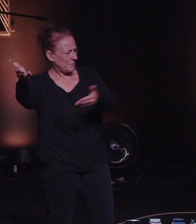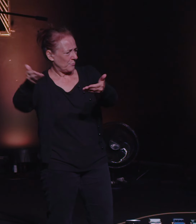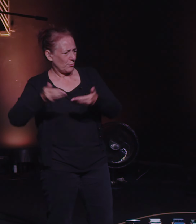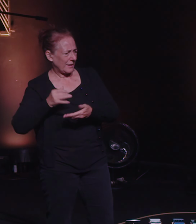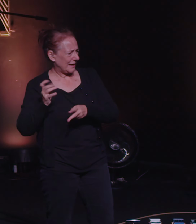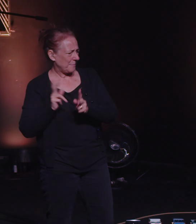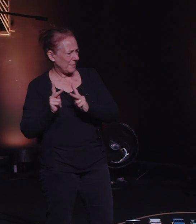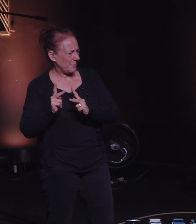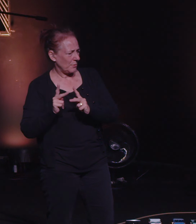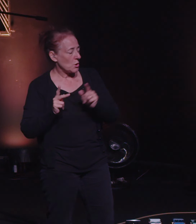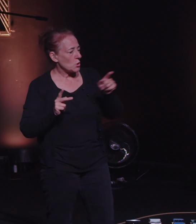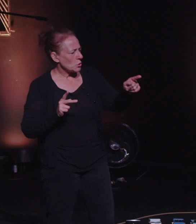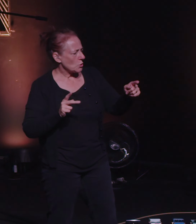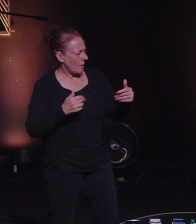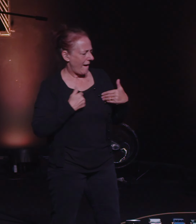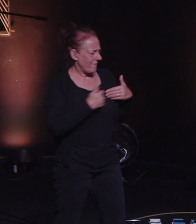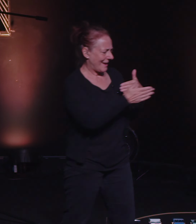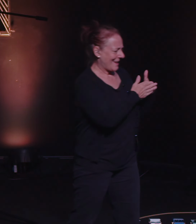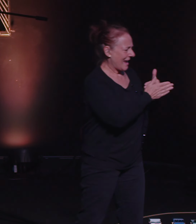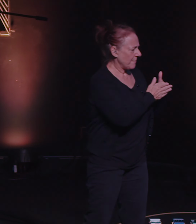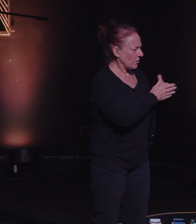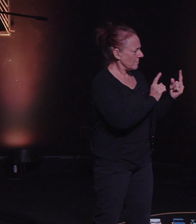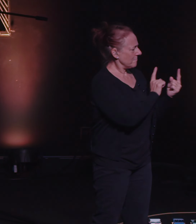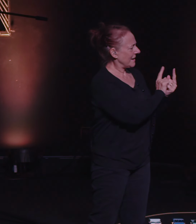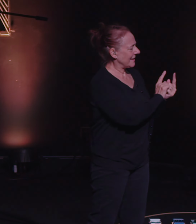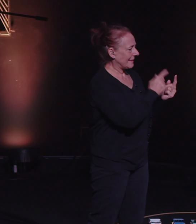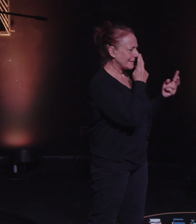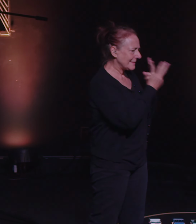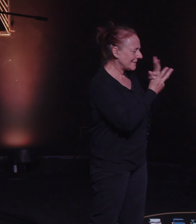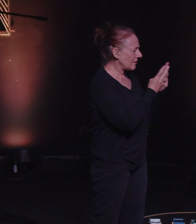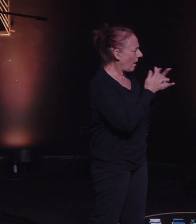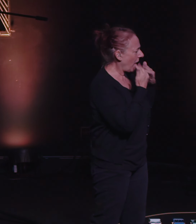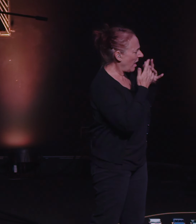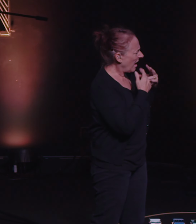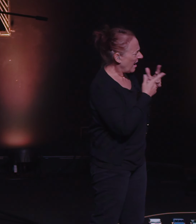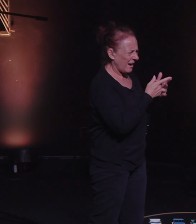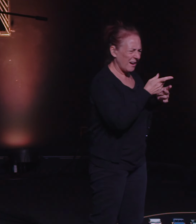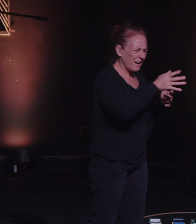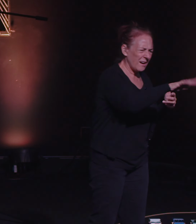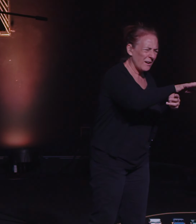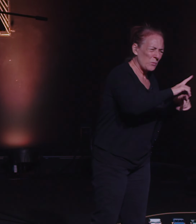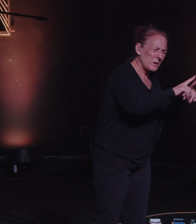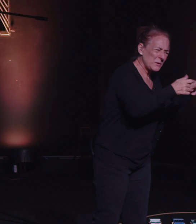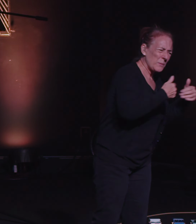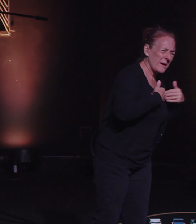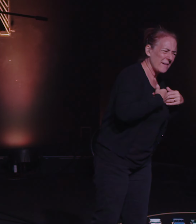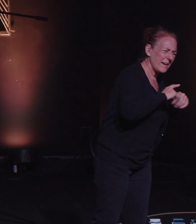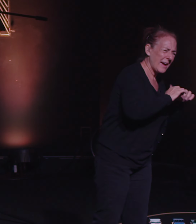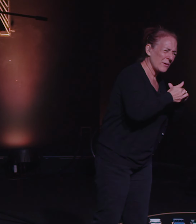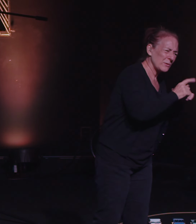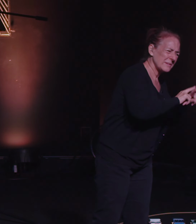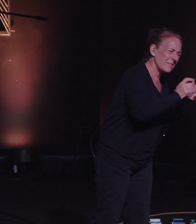in. It's a byproduct of what we do, but it is the job of every Christ follower to go and make disciples.